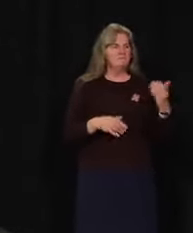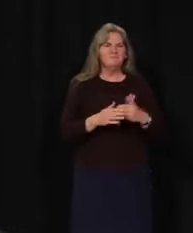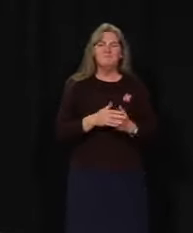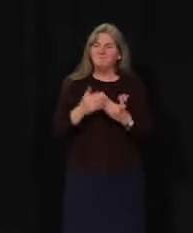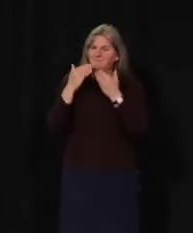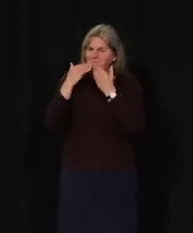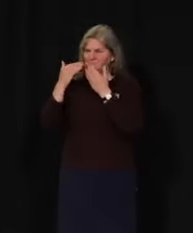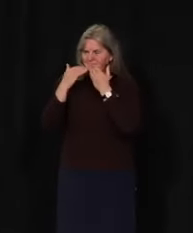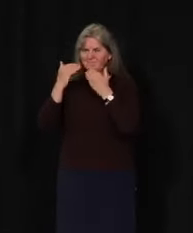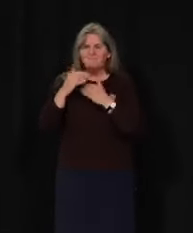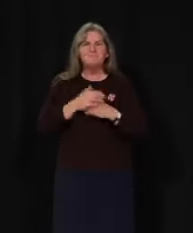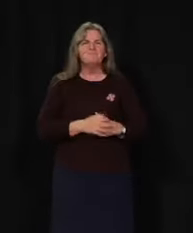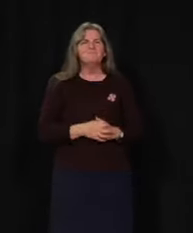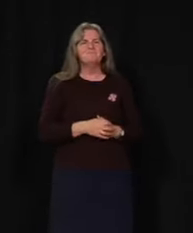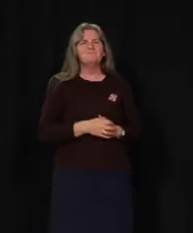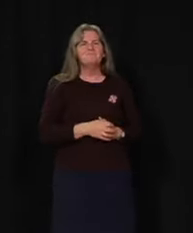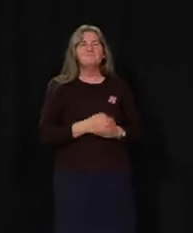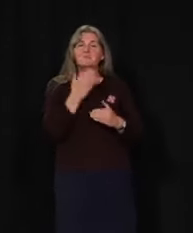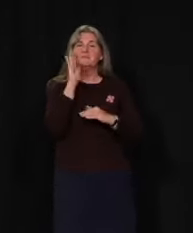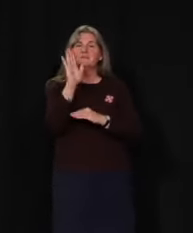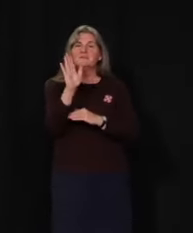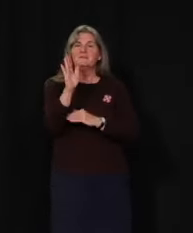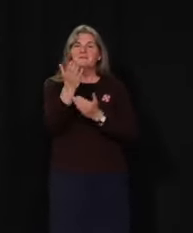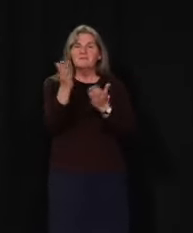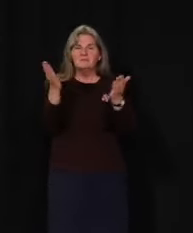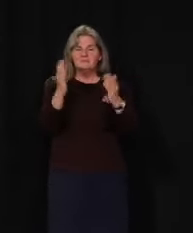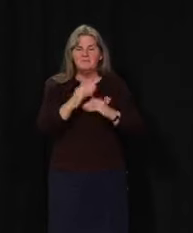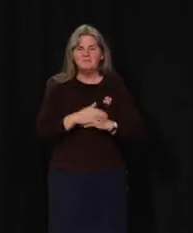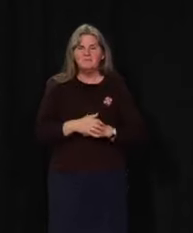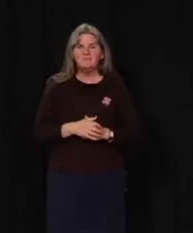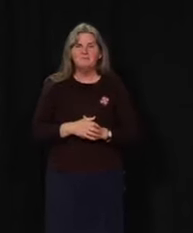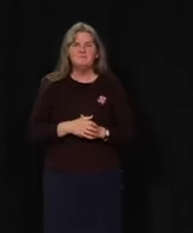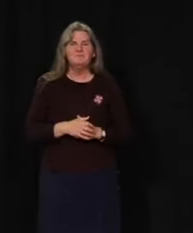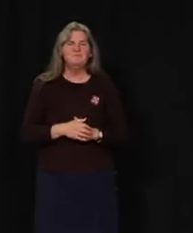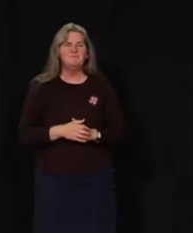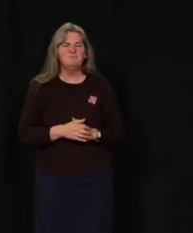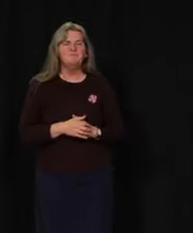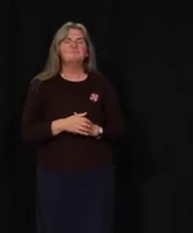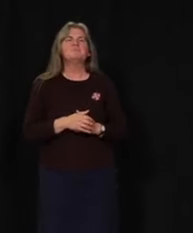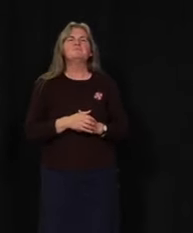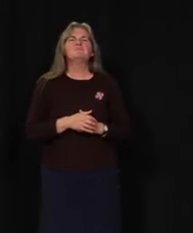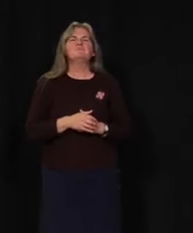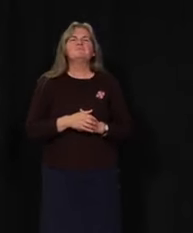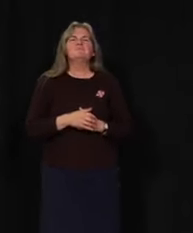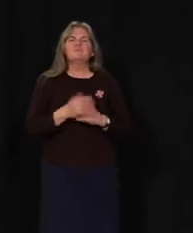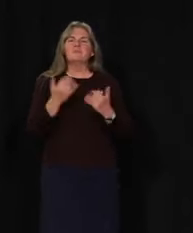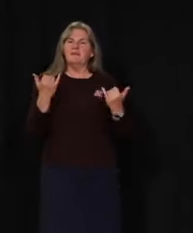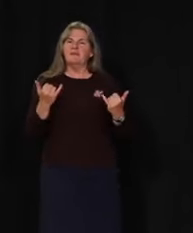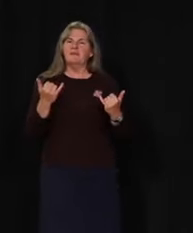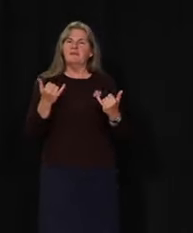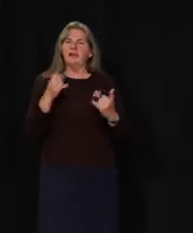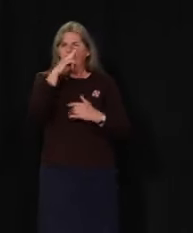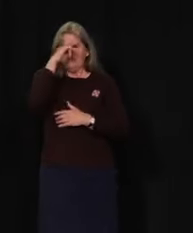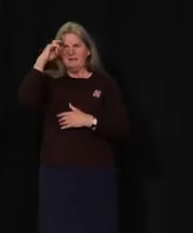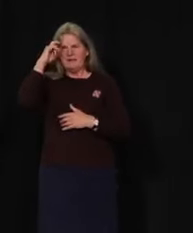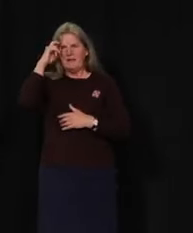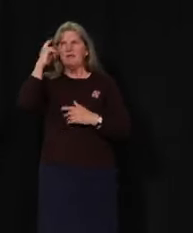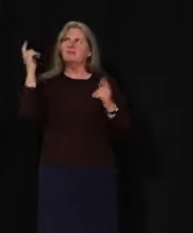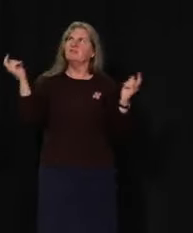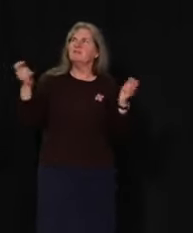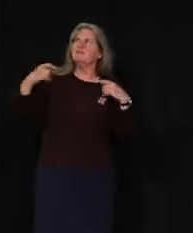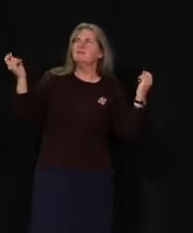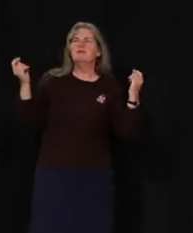Thank you, Premier Silver. And good afternoon, bon après-midi, et bonne fête de Saint-Jean. This is the season of summer festivals